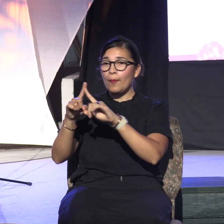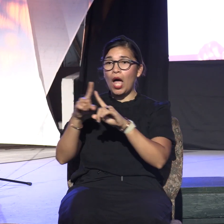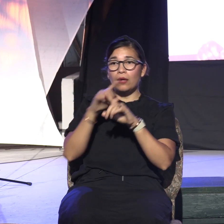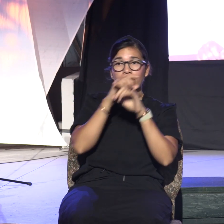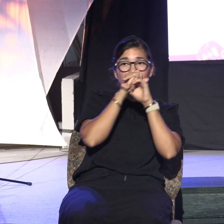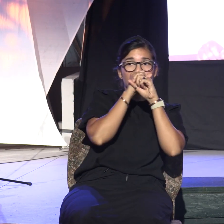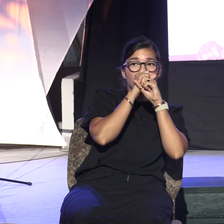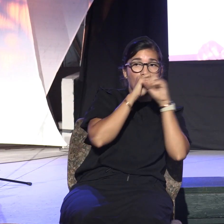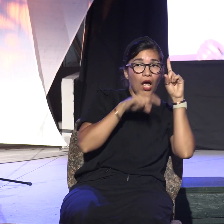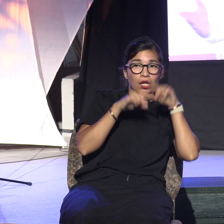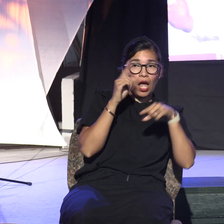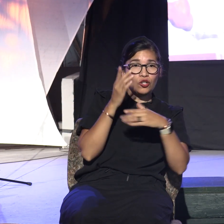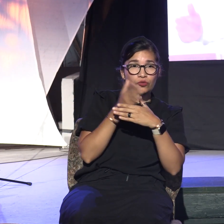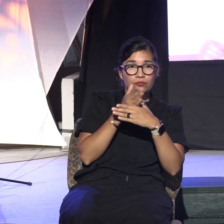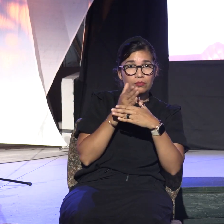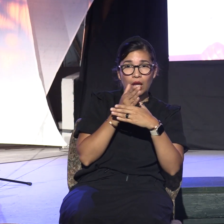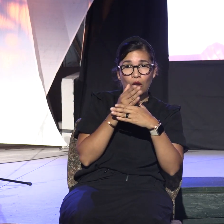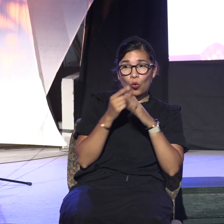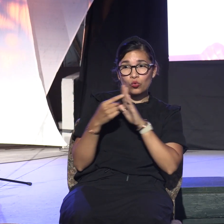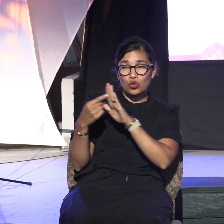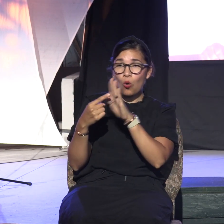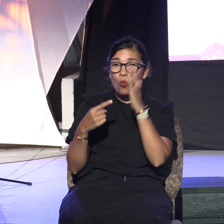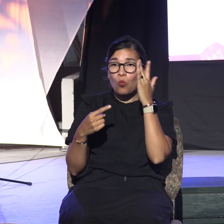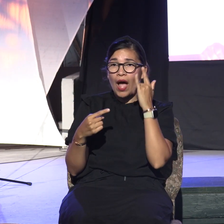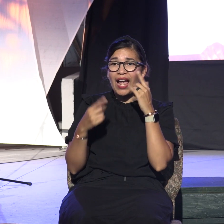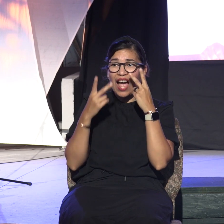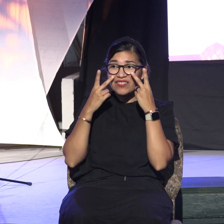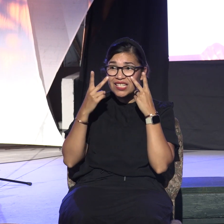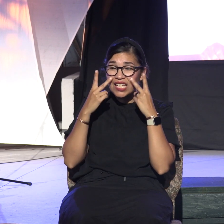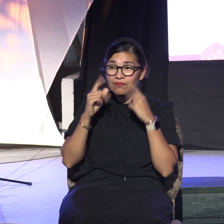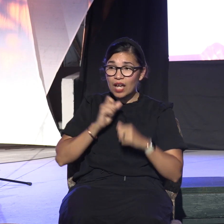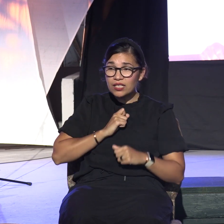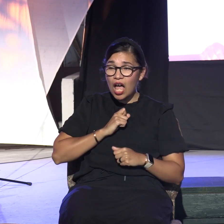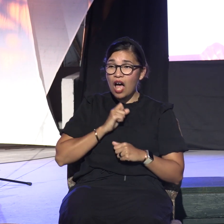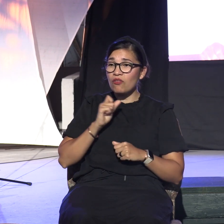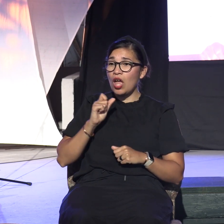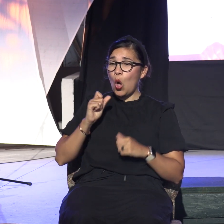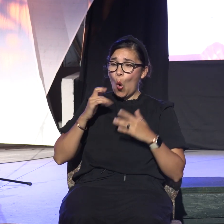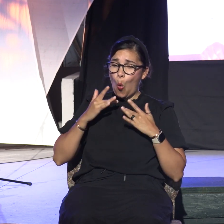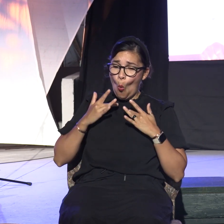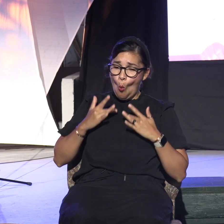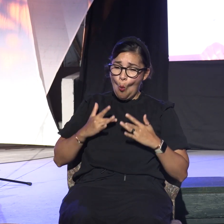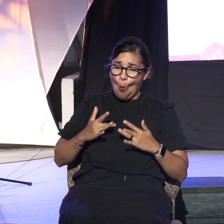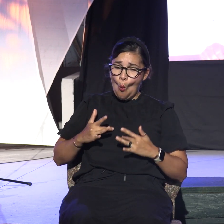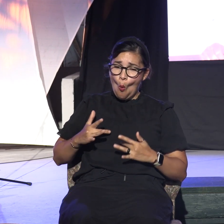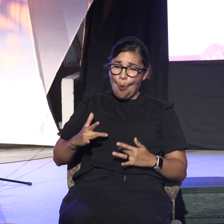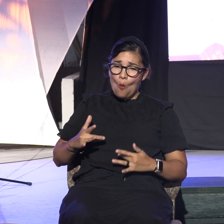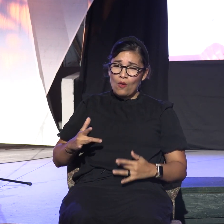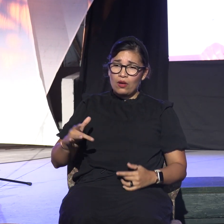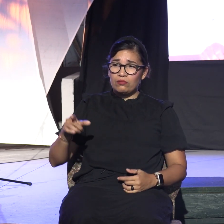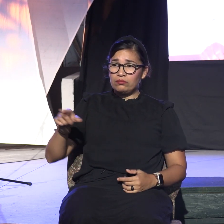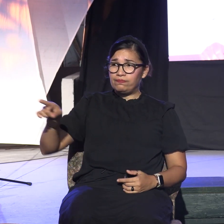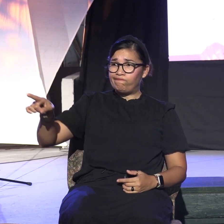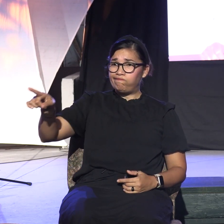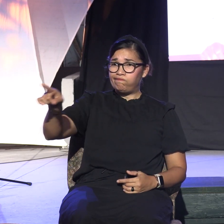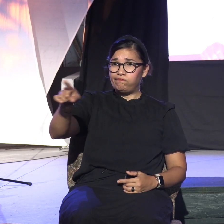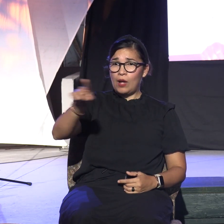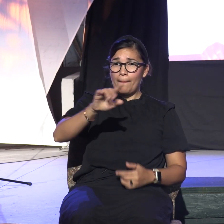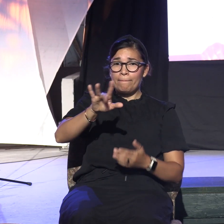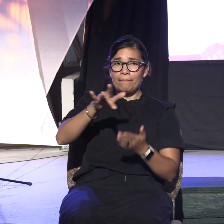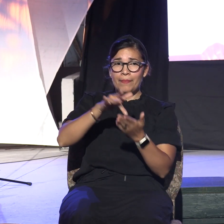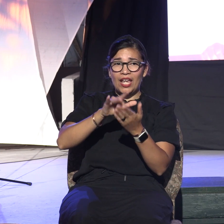so many middle-class kids today. From an early age, they are taught that life is this pitiless pursuit